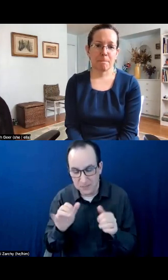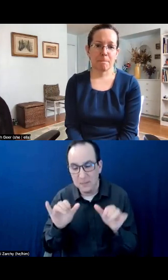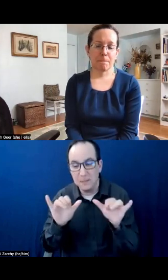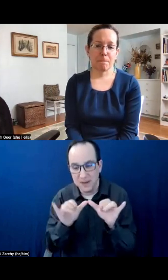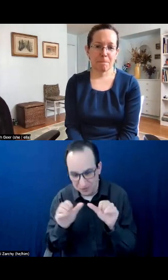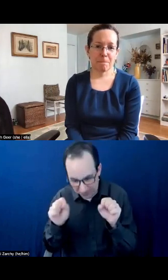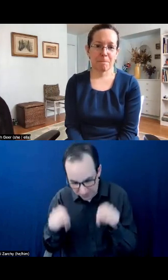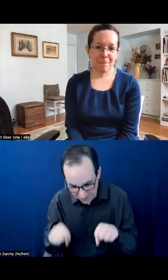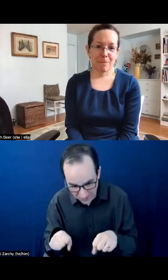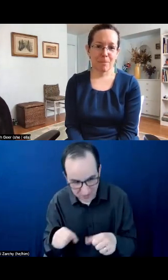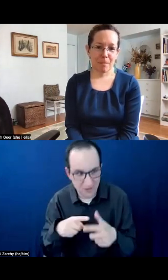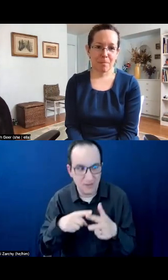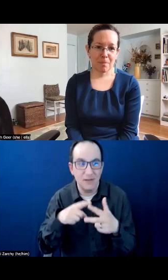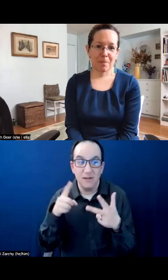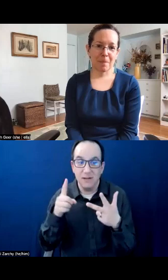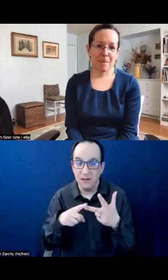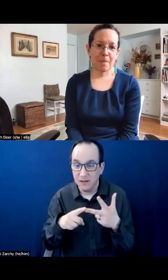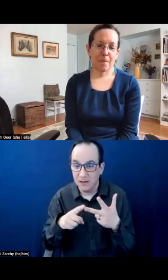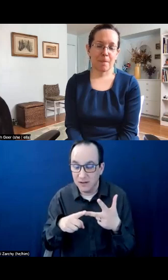measurable,